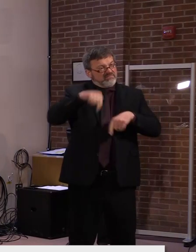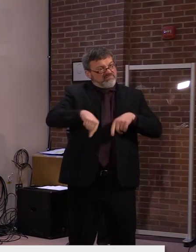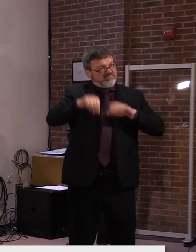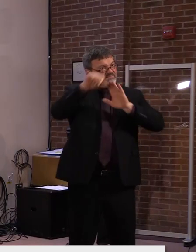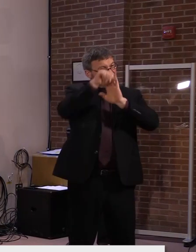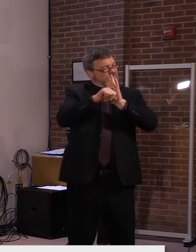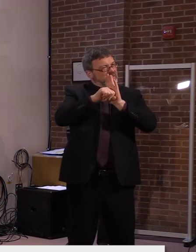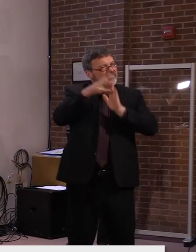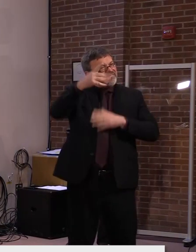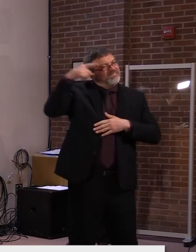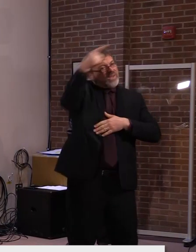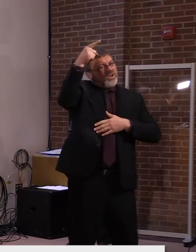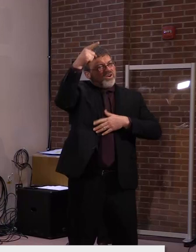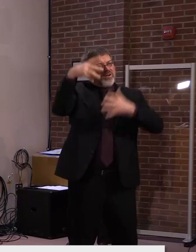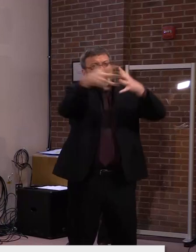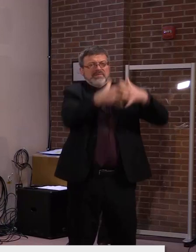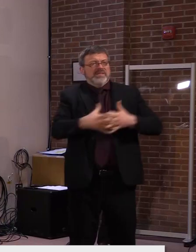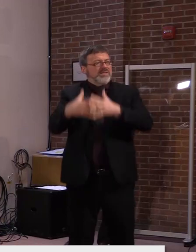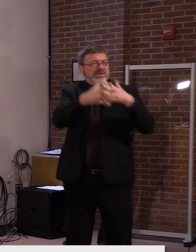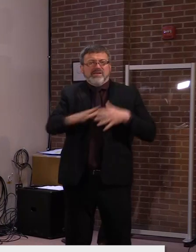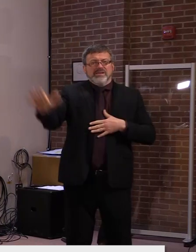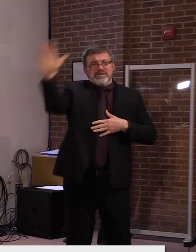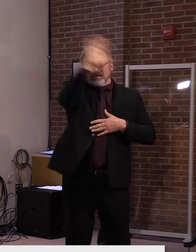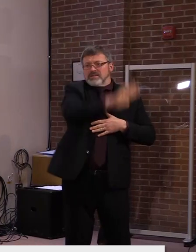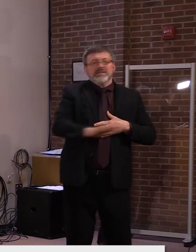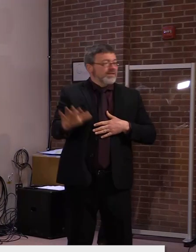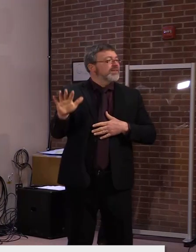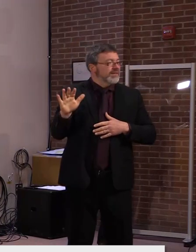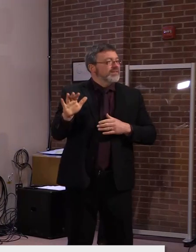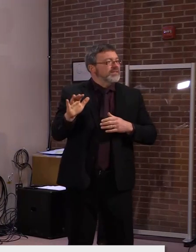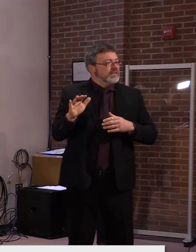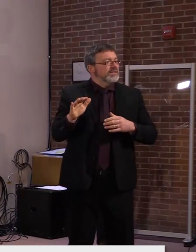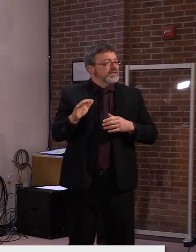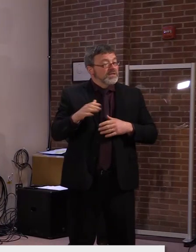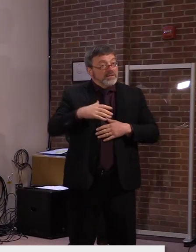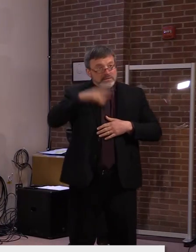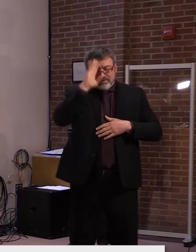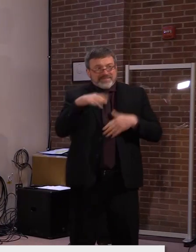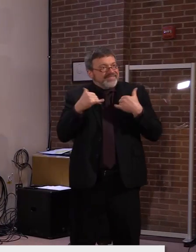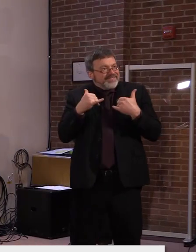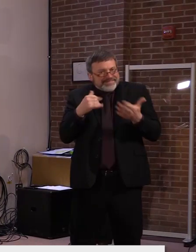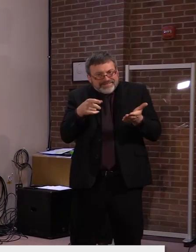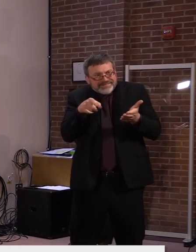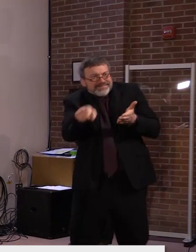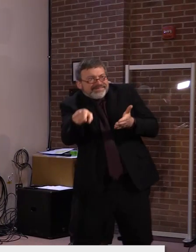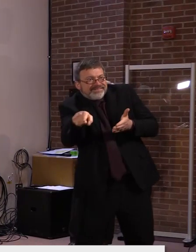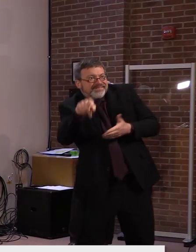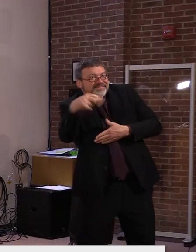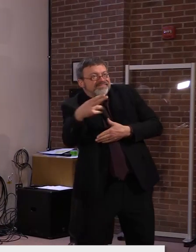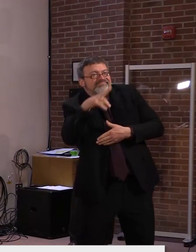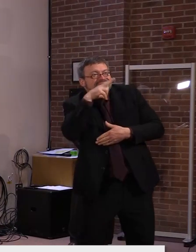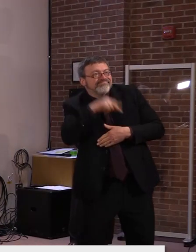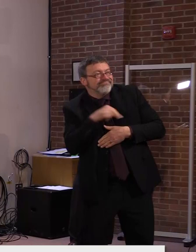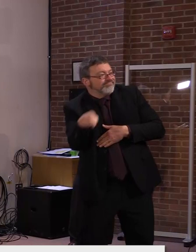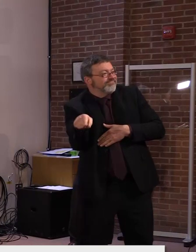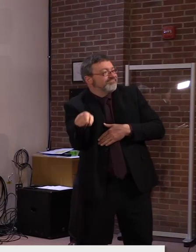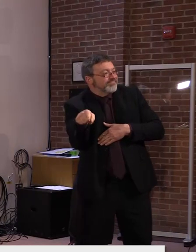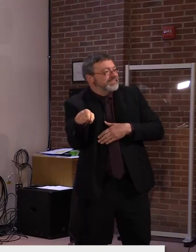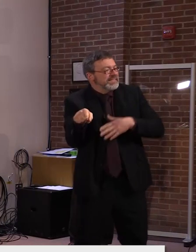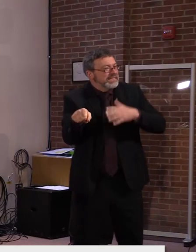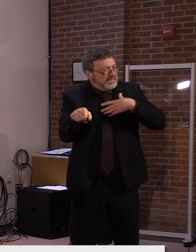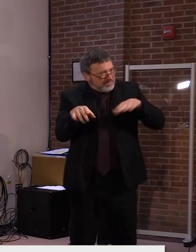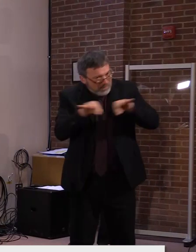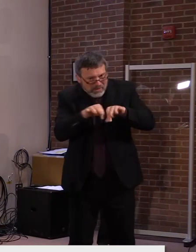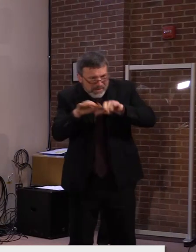And as we go into Thanksgiving, don't forget to take the steps we've talked about to keep your loved ones safe. First,